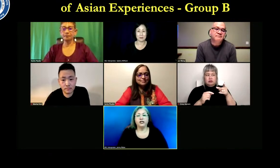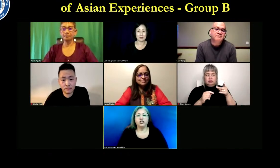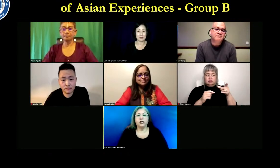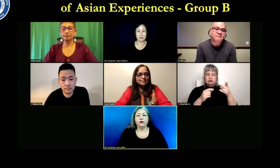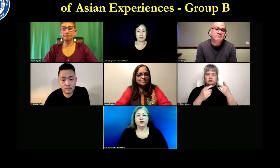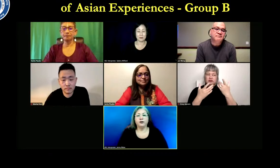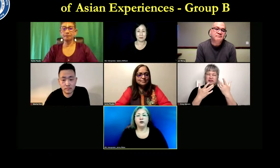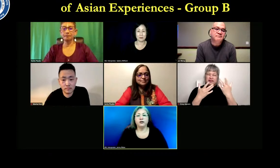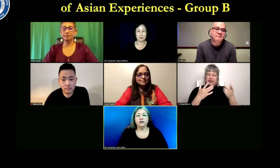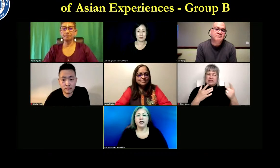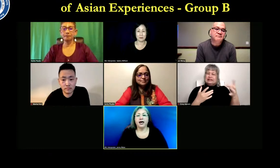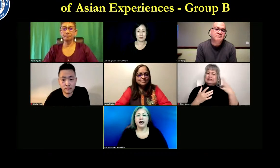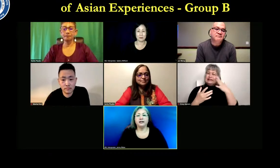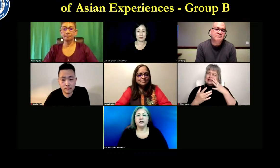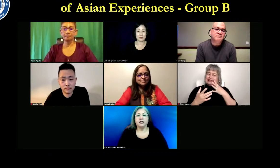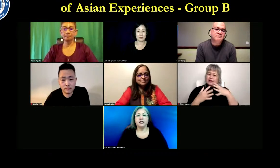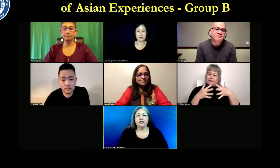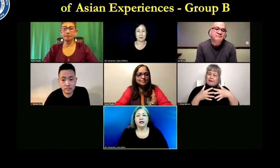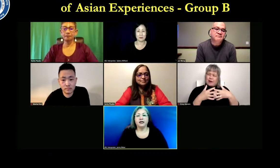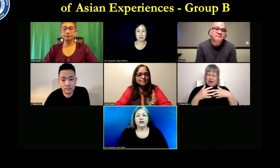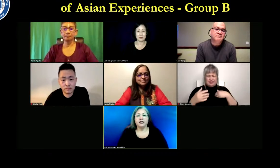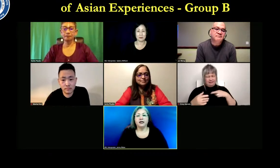What they shared with me was that